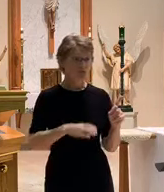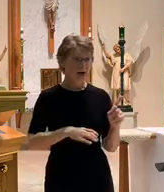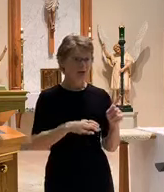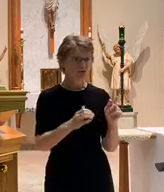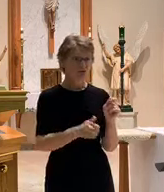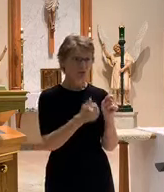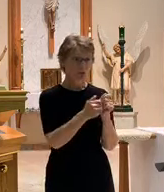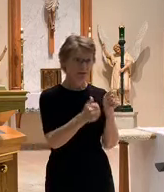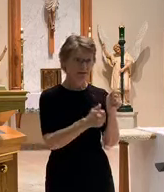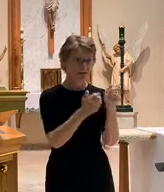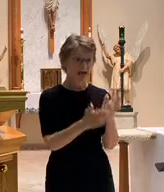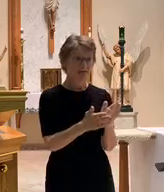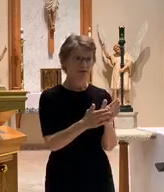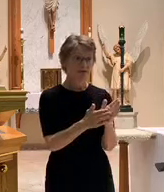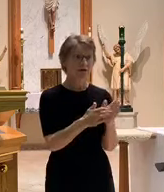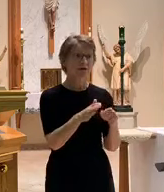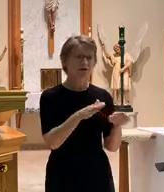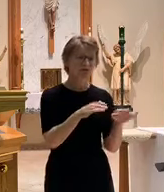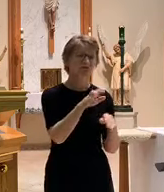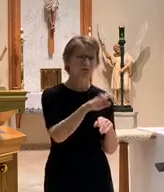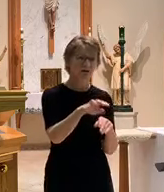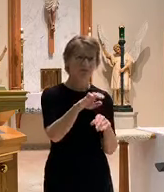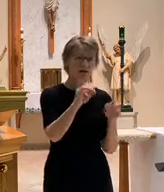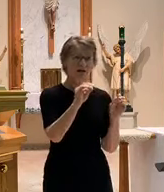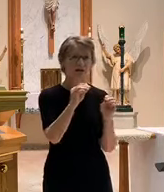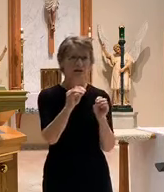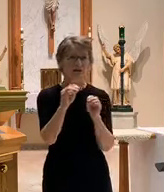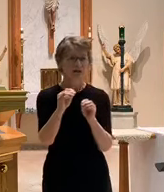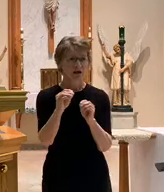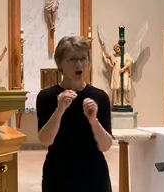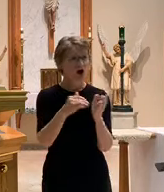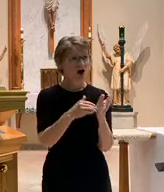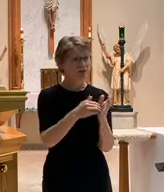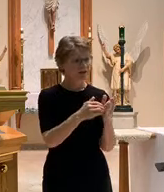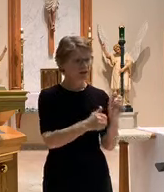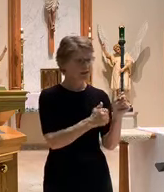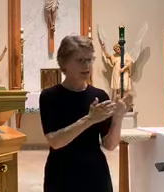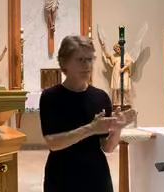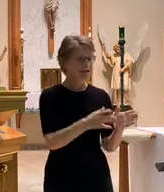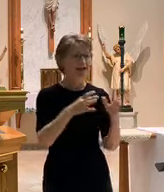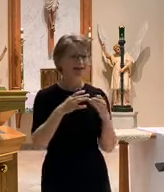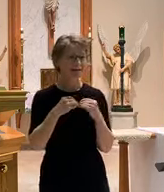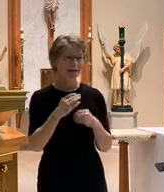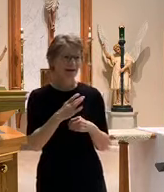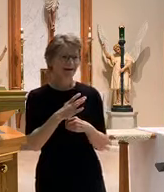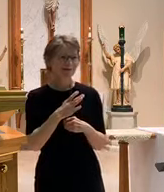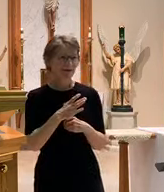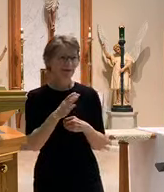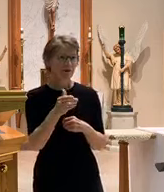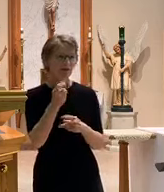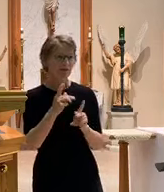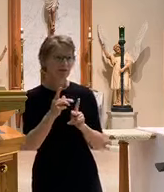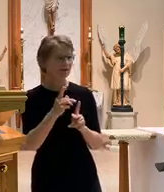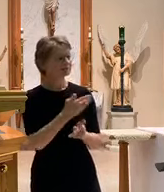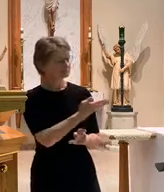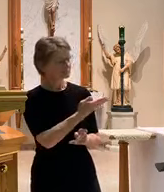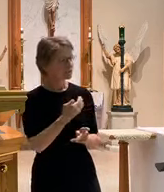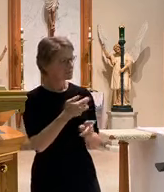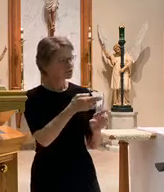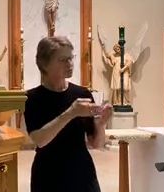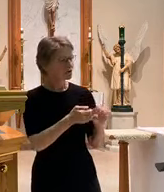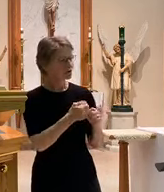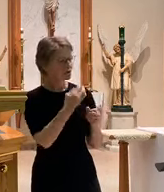foot often accepted the hospitality of the people around him. And so I think it is